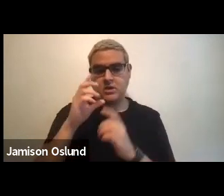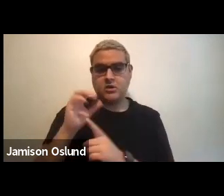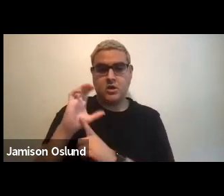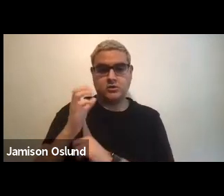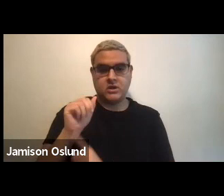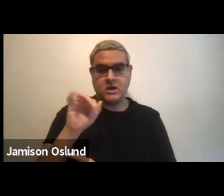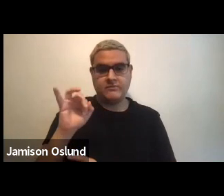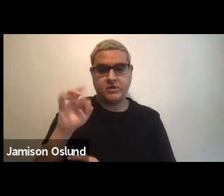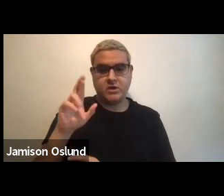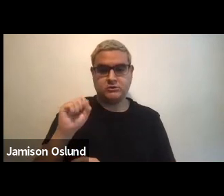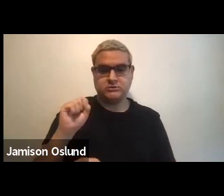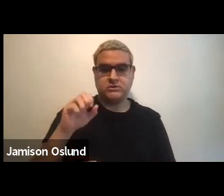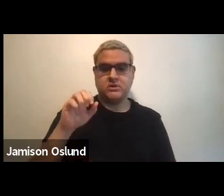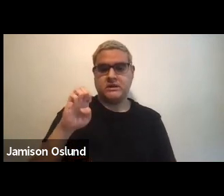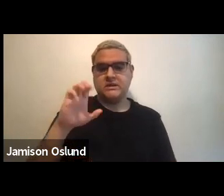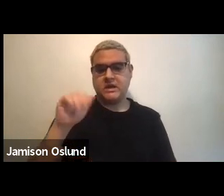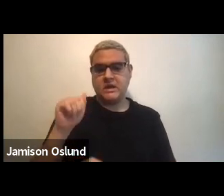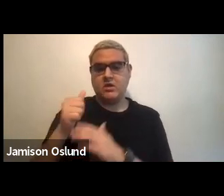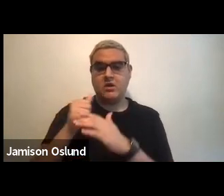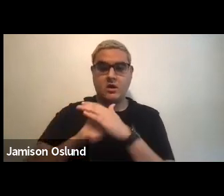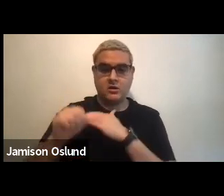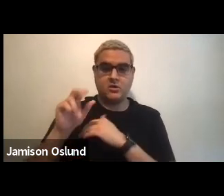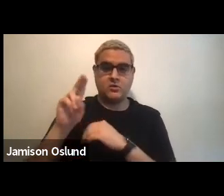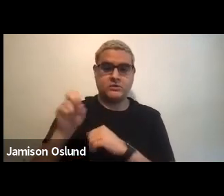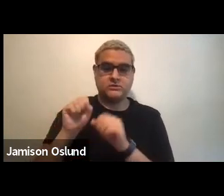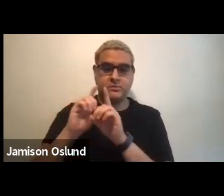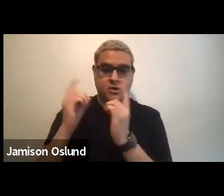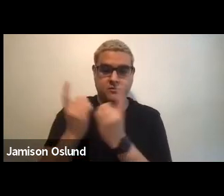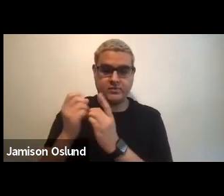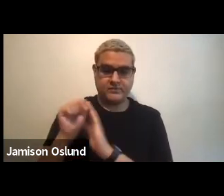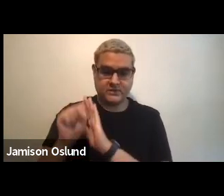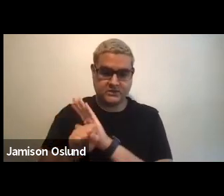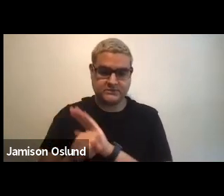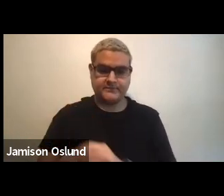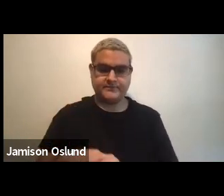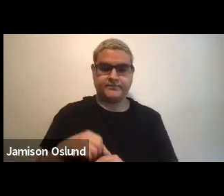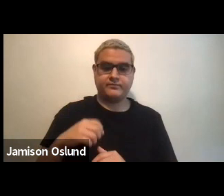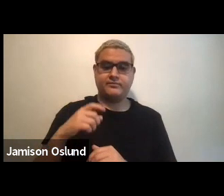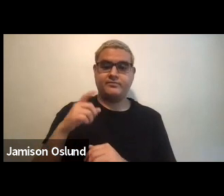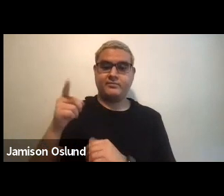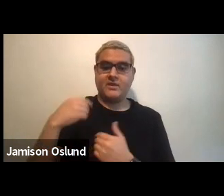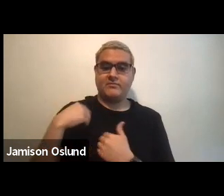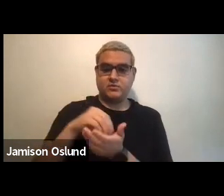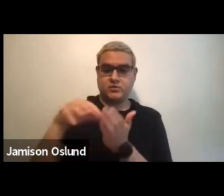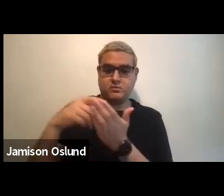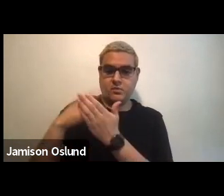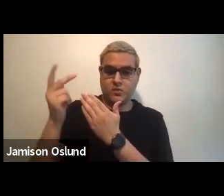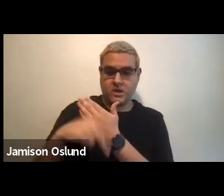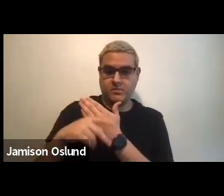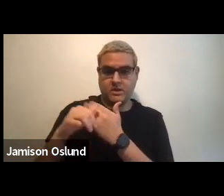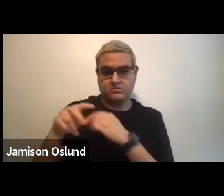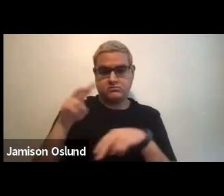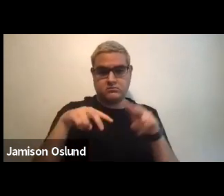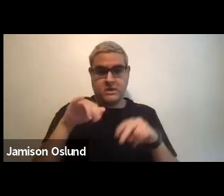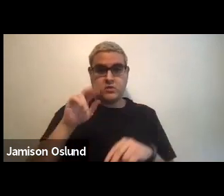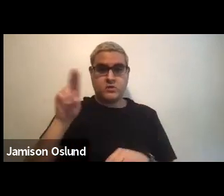And the Bureau of Education, Educational Affairs under the US Department of State